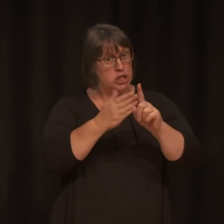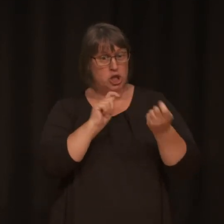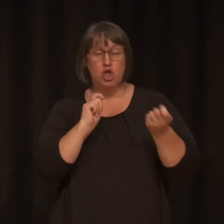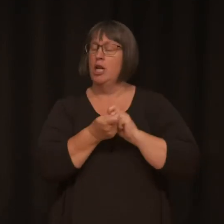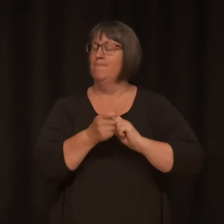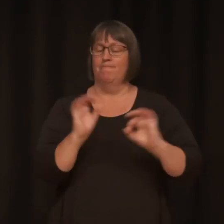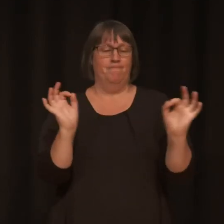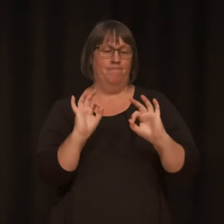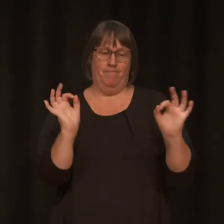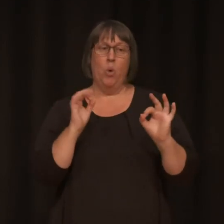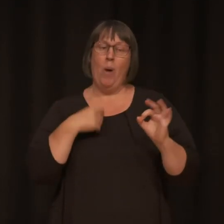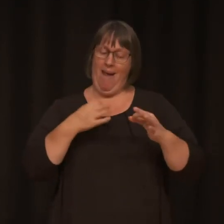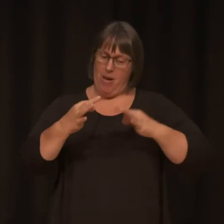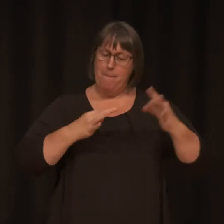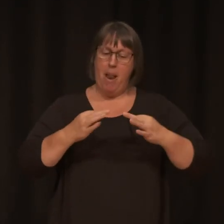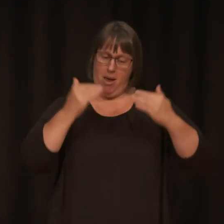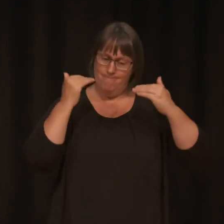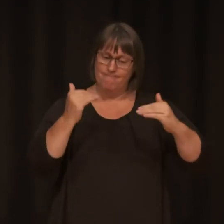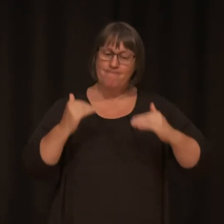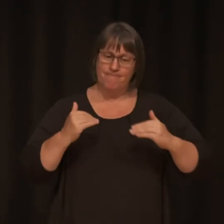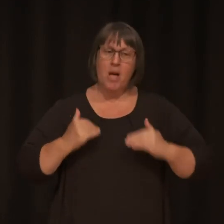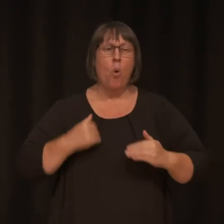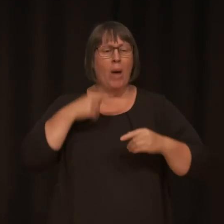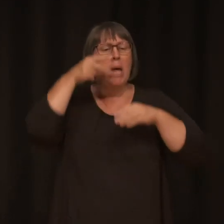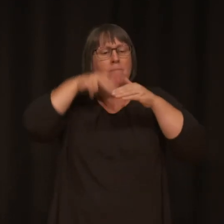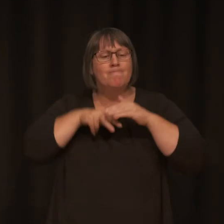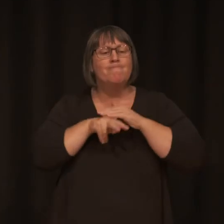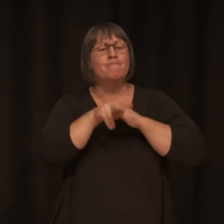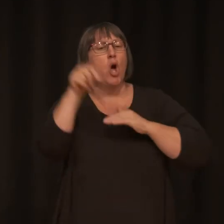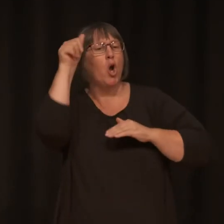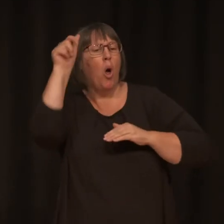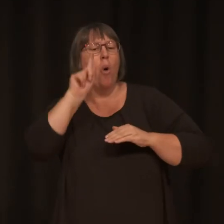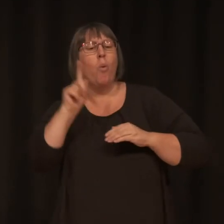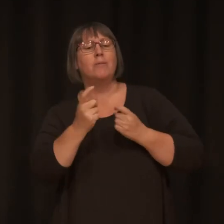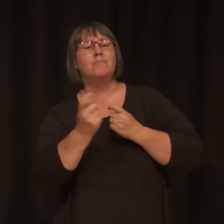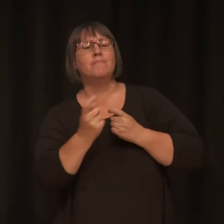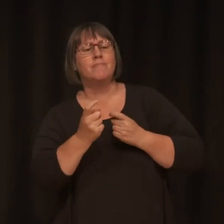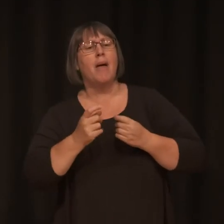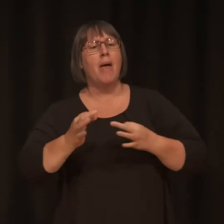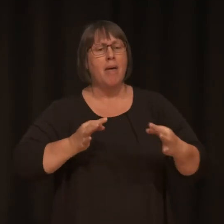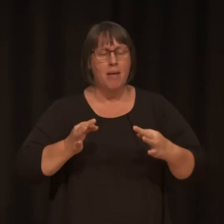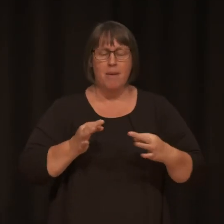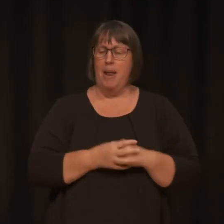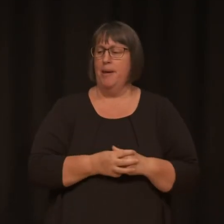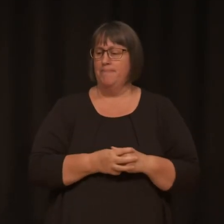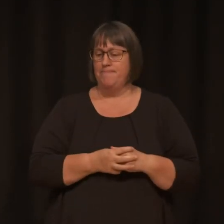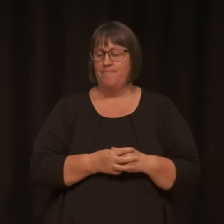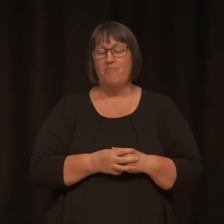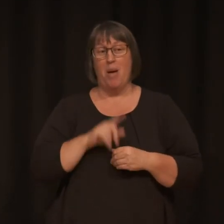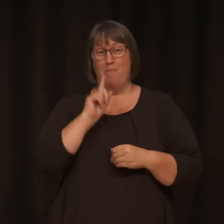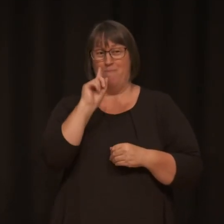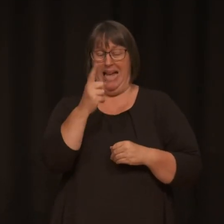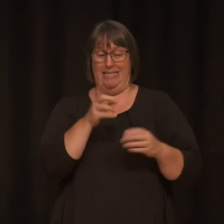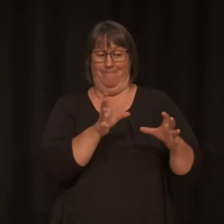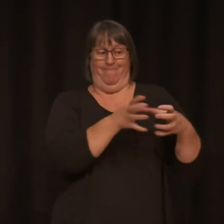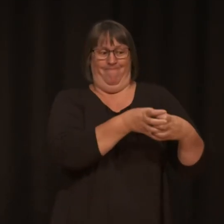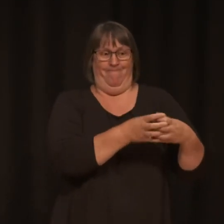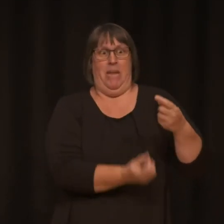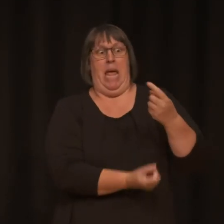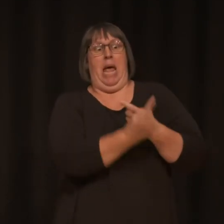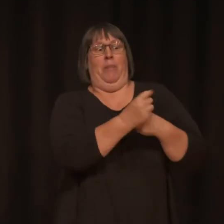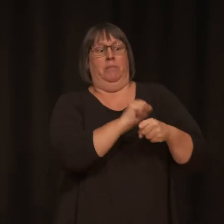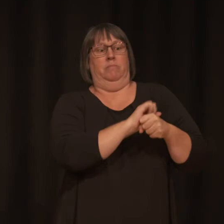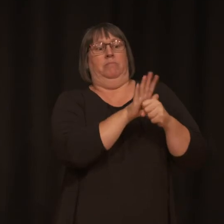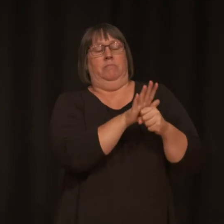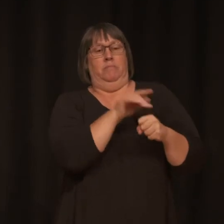is a predictability to what we do, and that has served us well. The recent cluster of cases, though, has been a stark reminder that for as